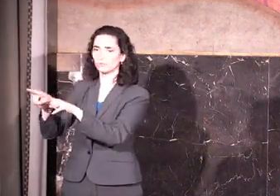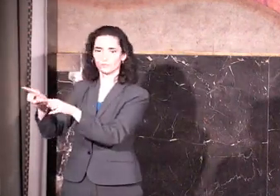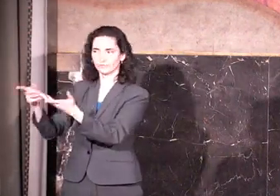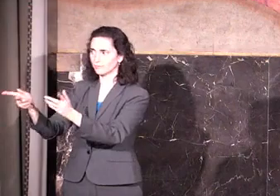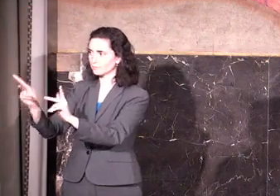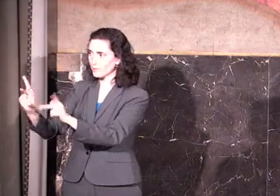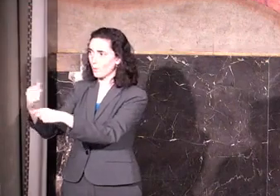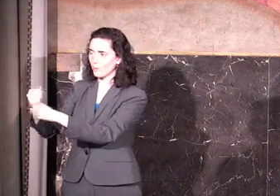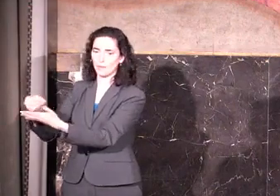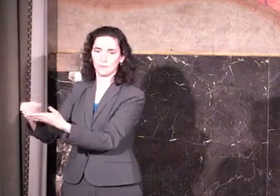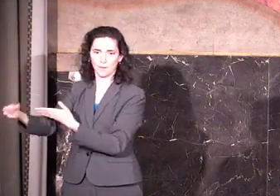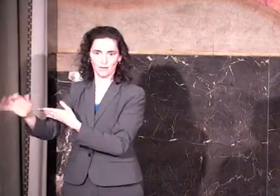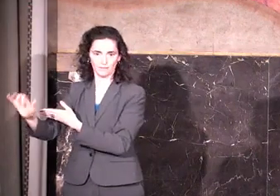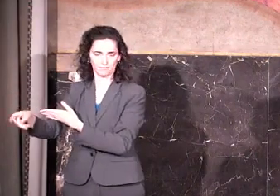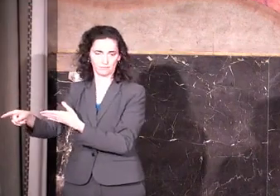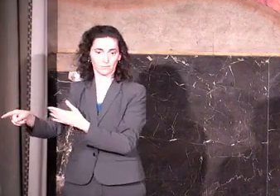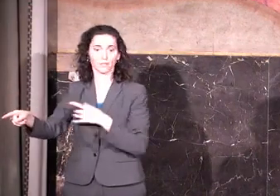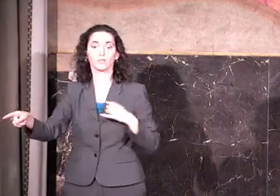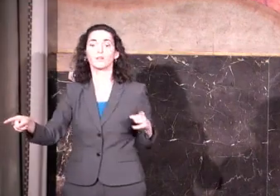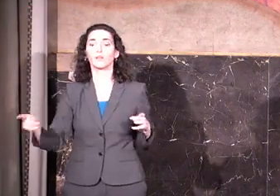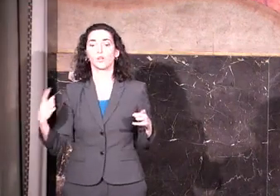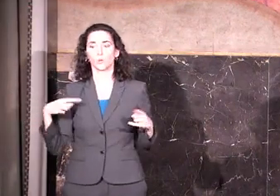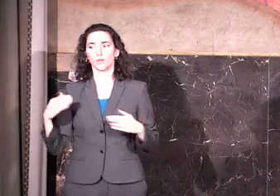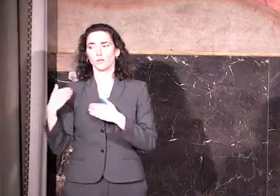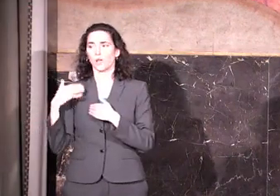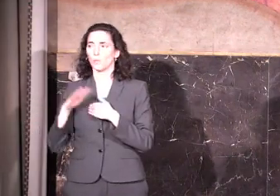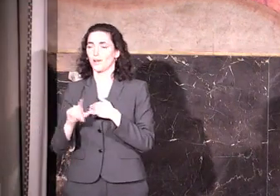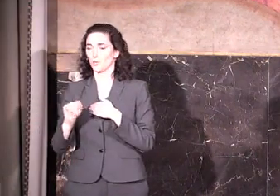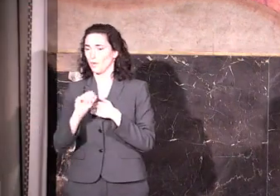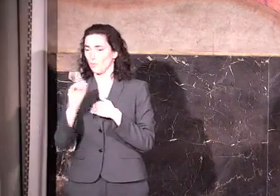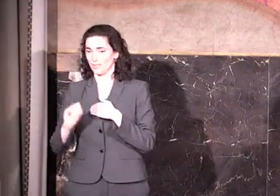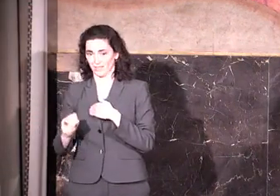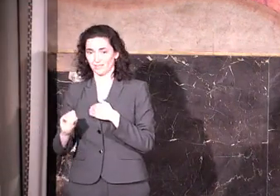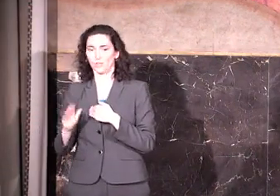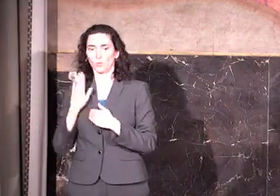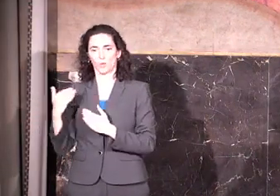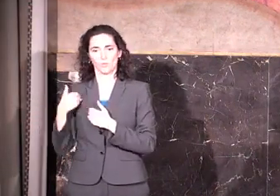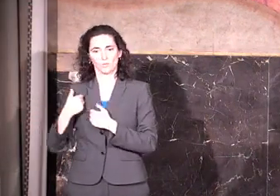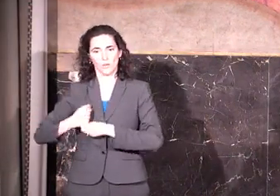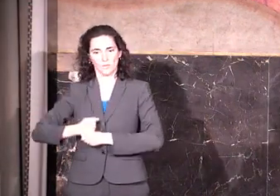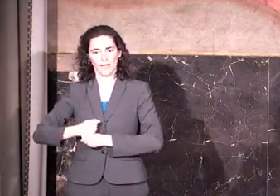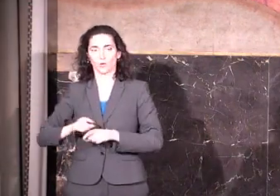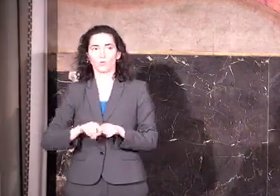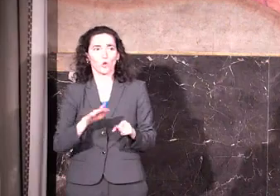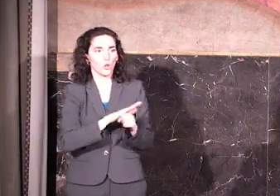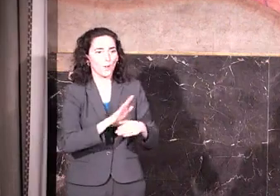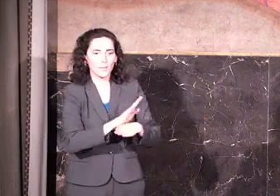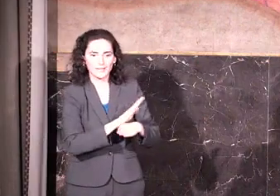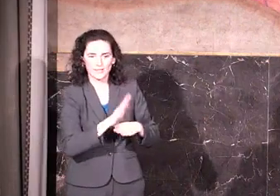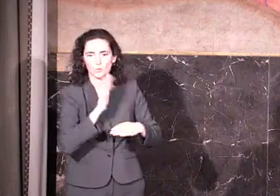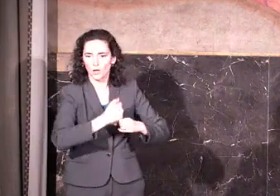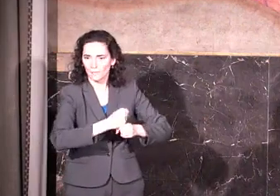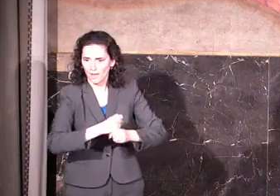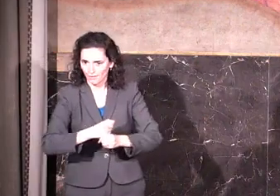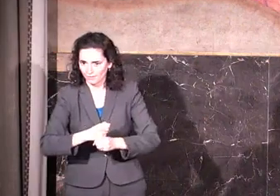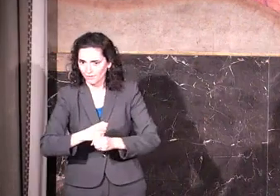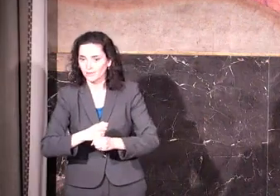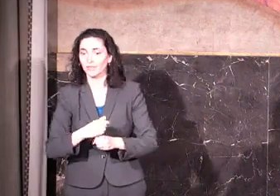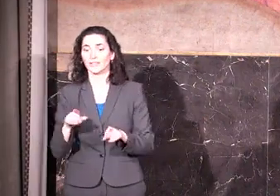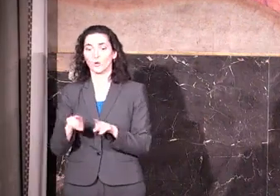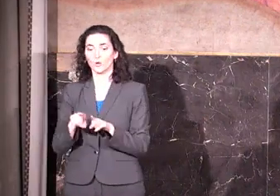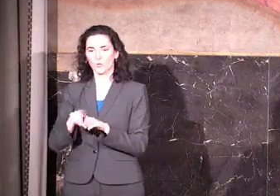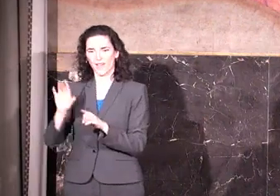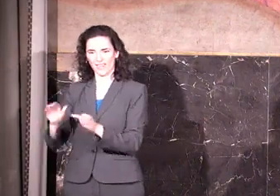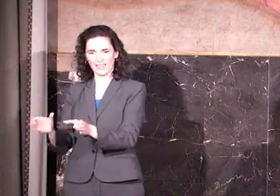we're working with local entities to engage in the production of that. And also the reagent will be sourced through